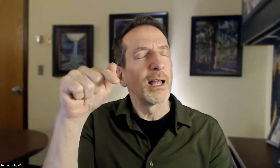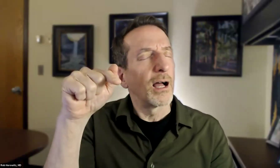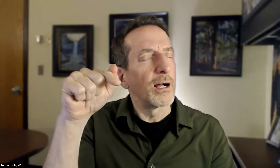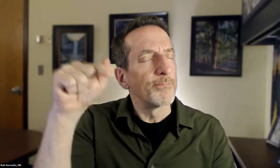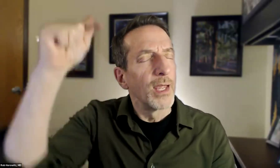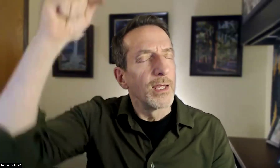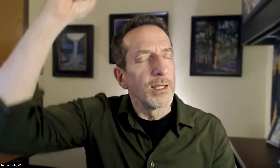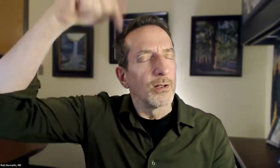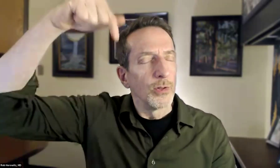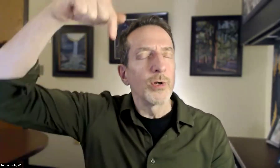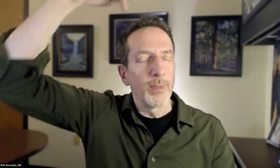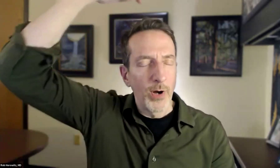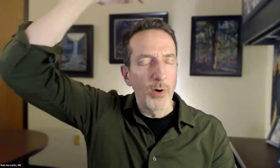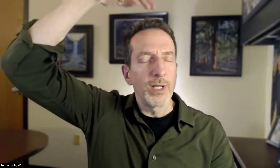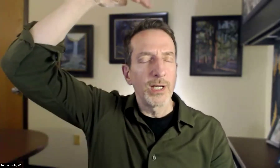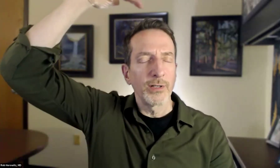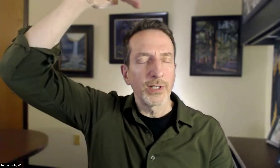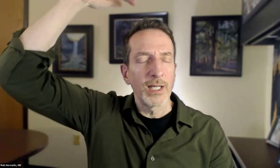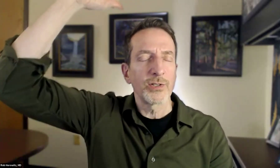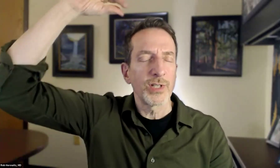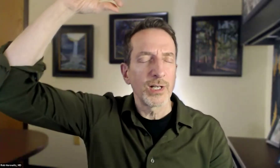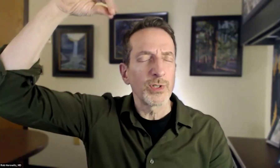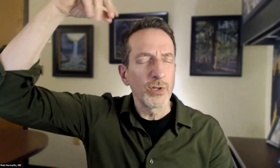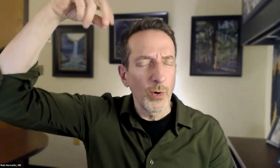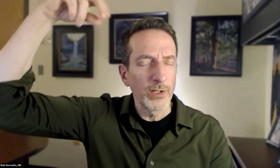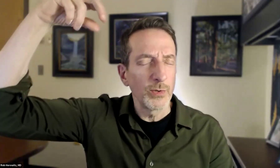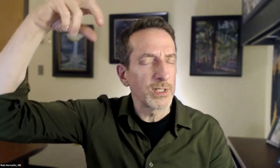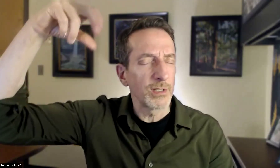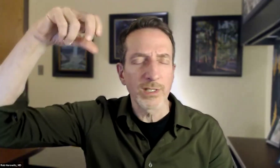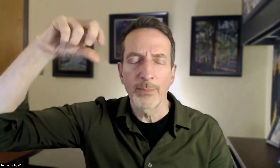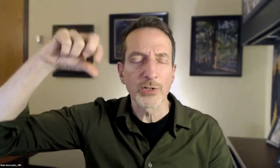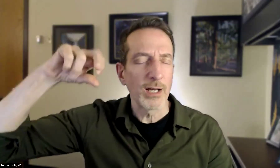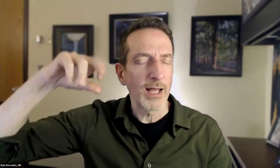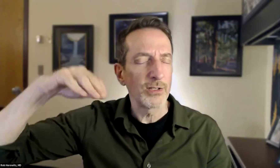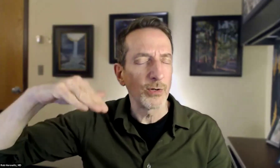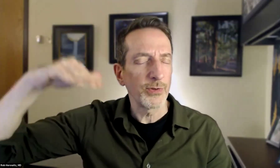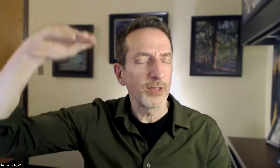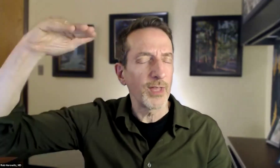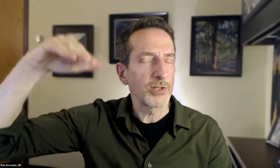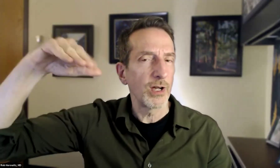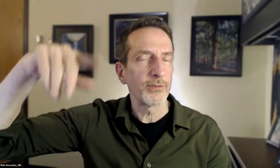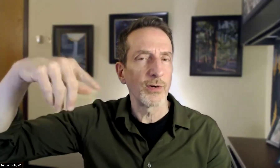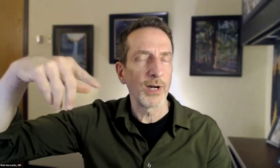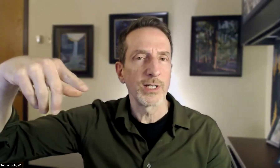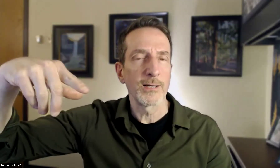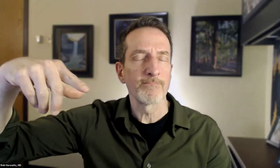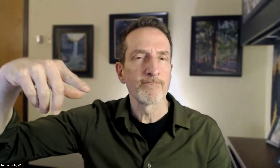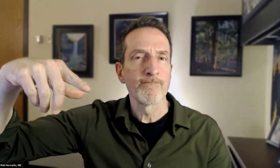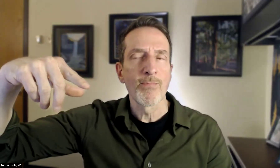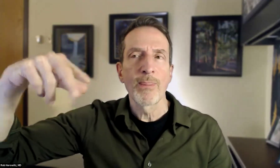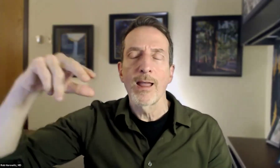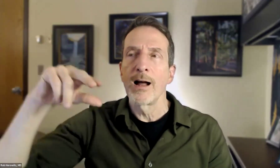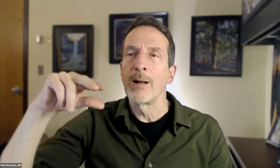country. Um, Luke Papone here at the Cancer Center was going to do a psilocybin trial. I don't think that's off the ground